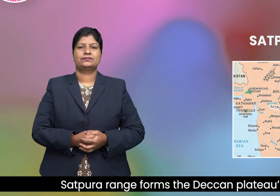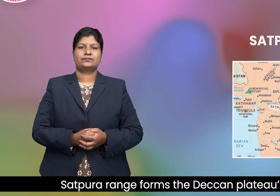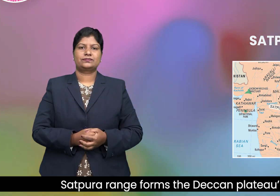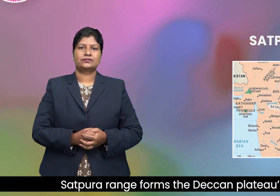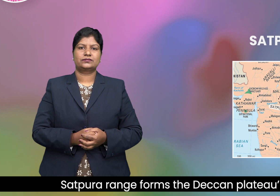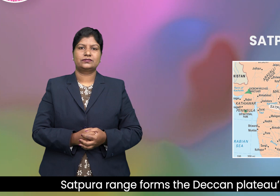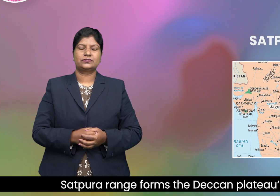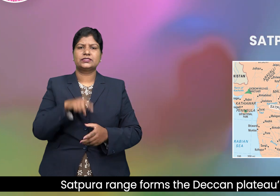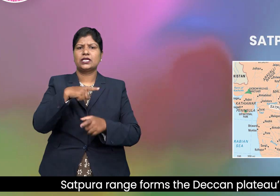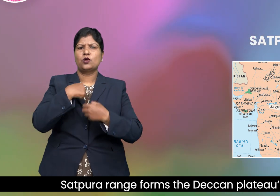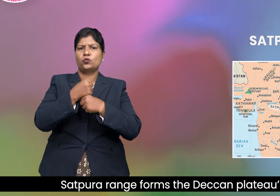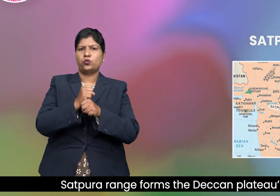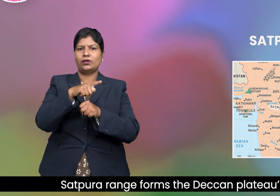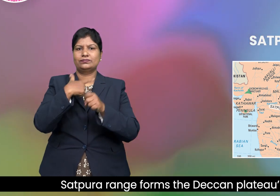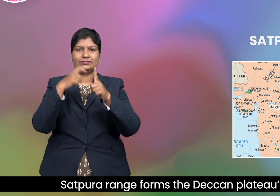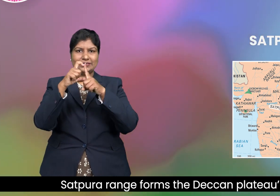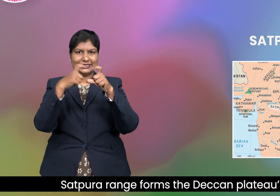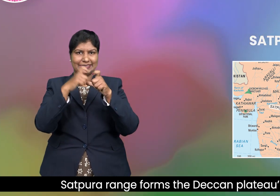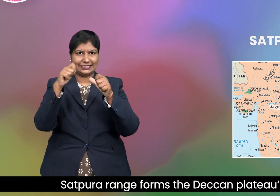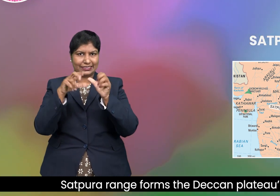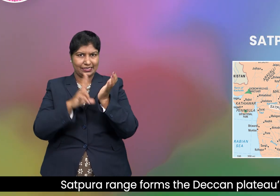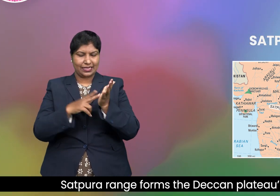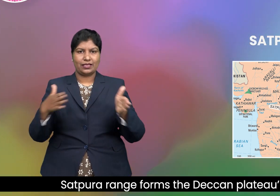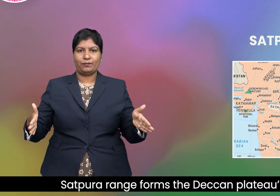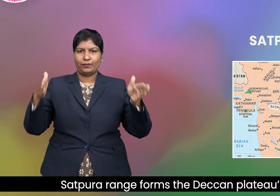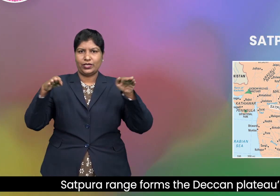forms the Deccan Plateau's north edge